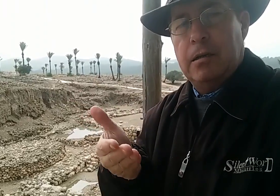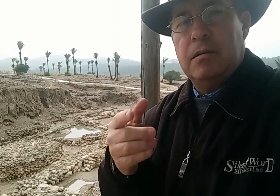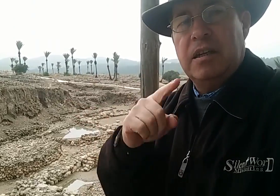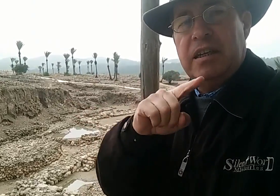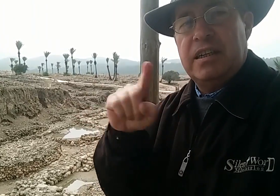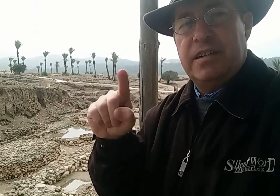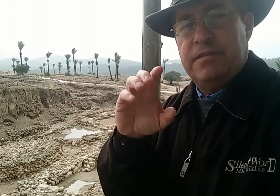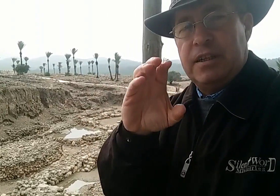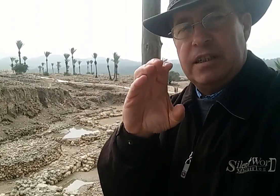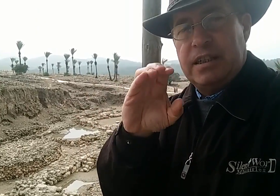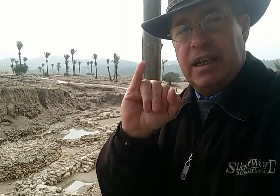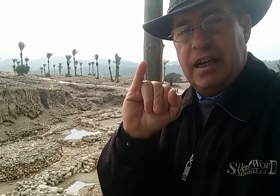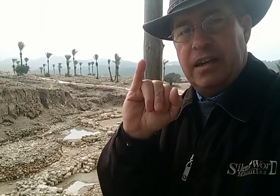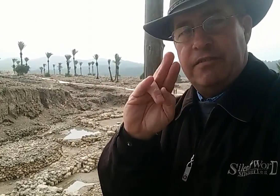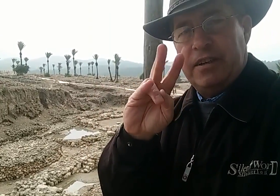here in Megiddo.